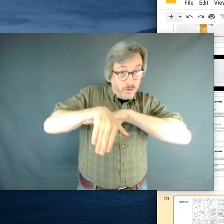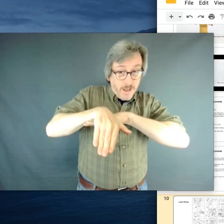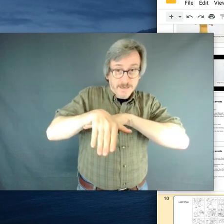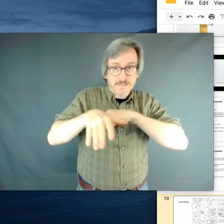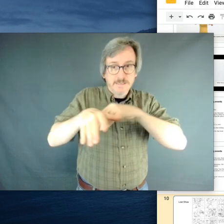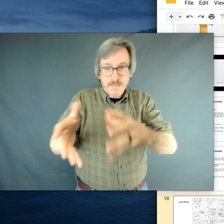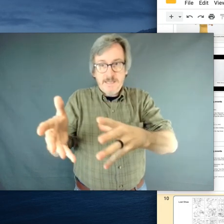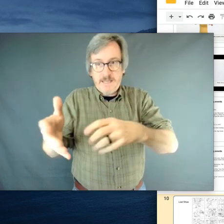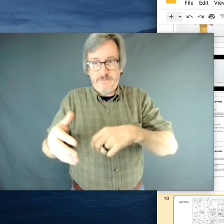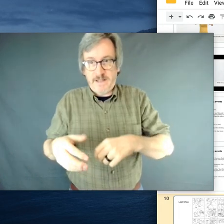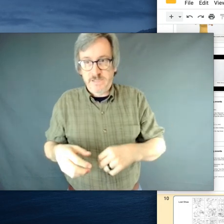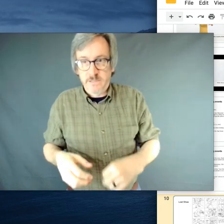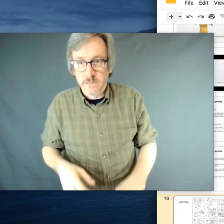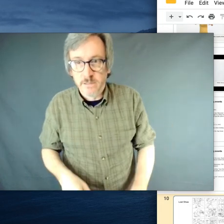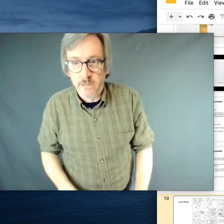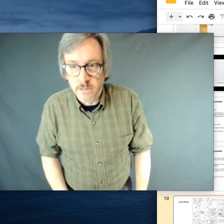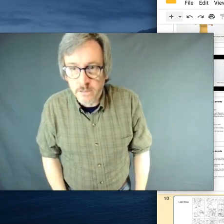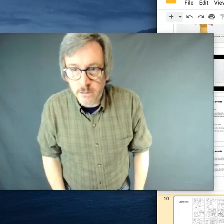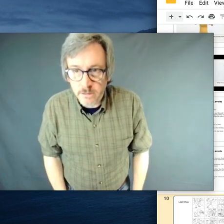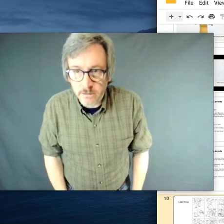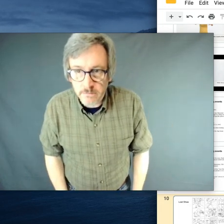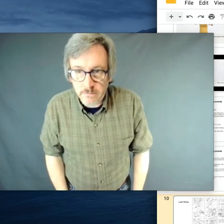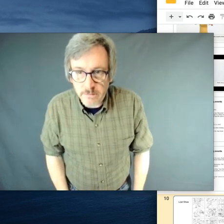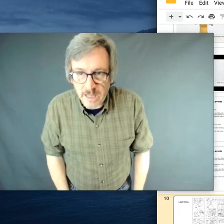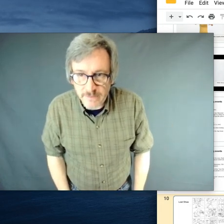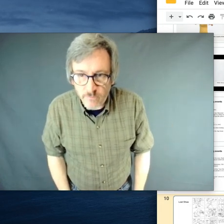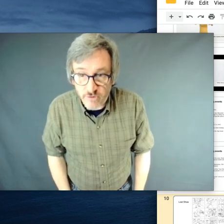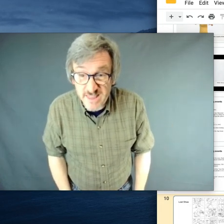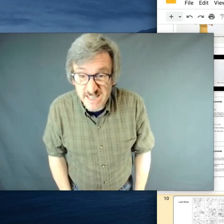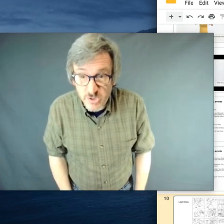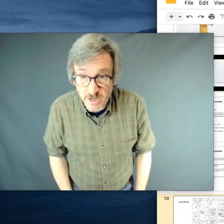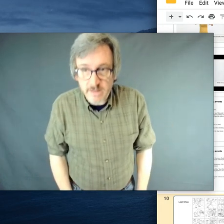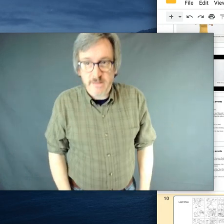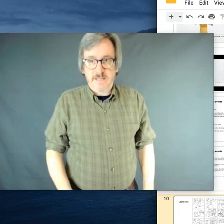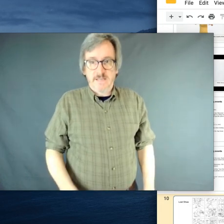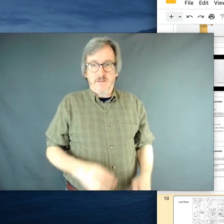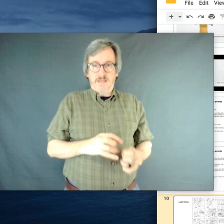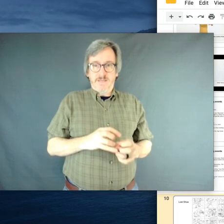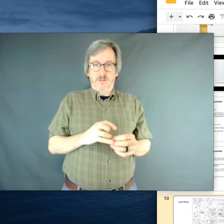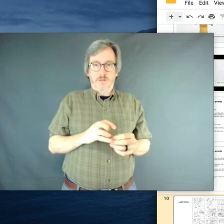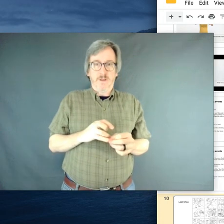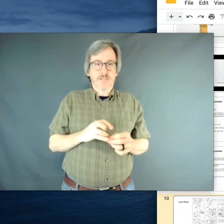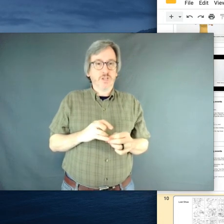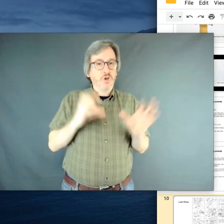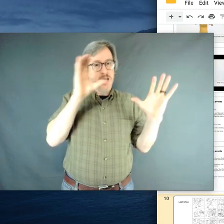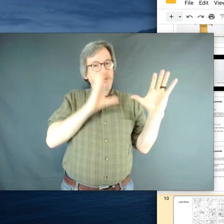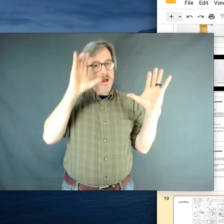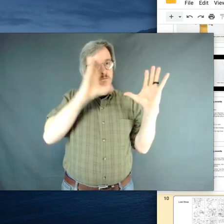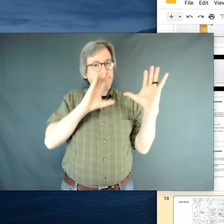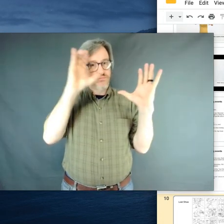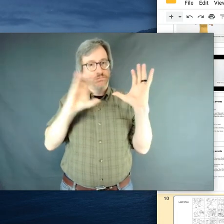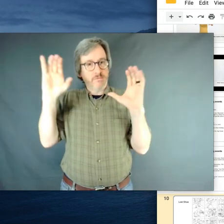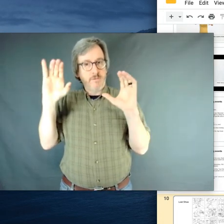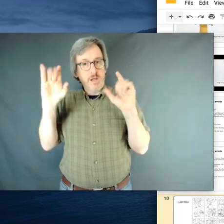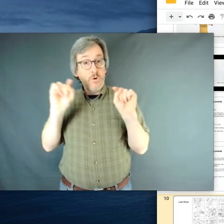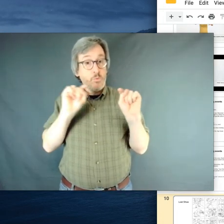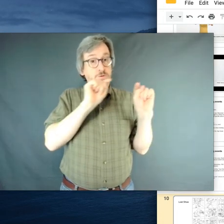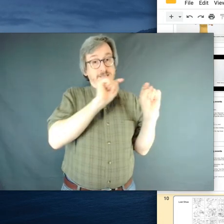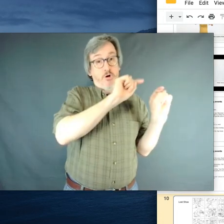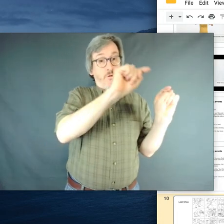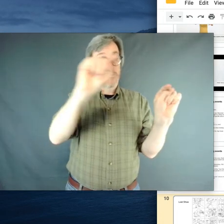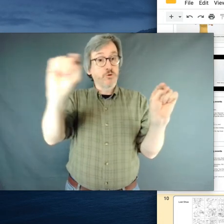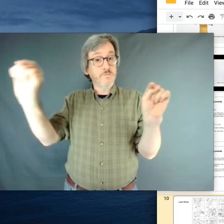afternoon, night, if that's that for this story, that's not a big deal, but it's looking around.